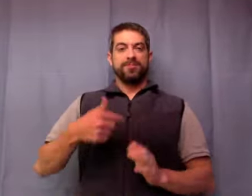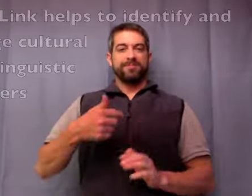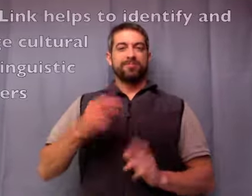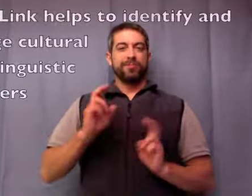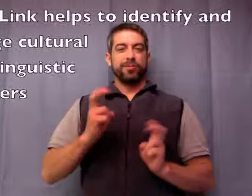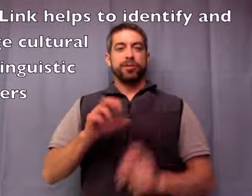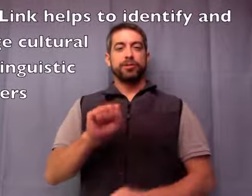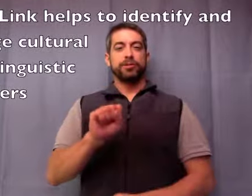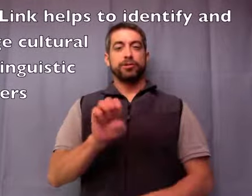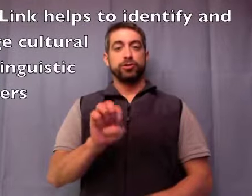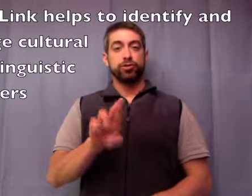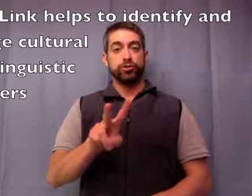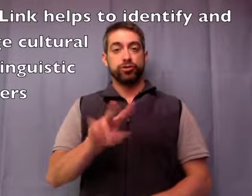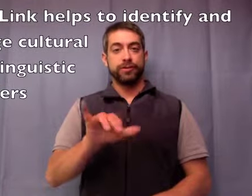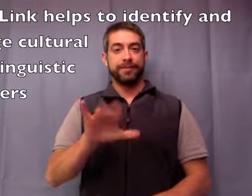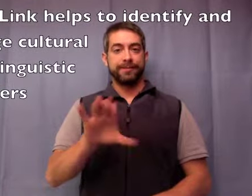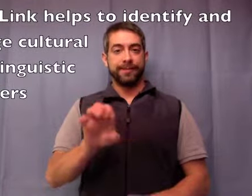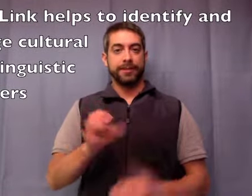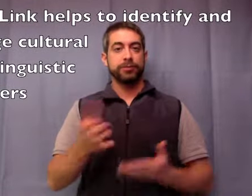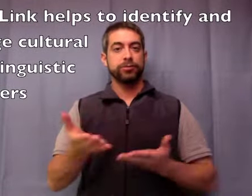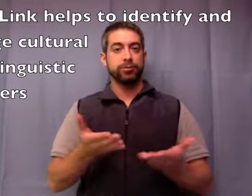of the deaf person prior to an appointment.